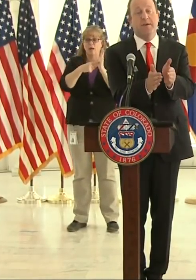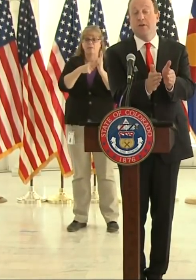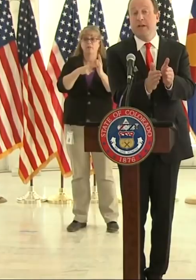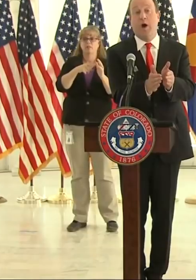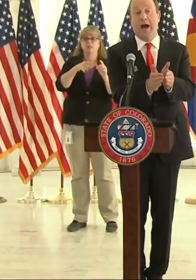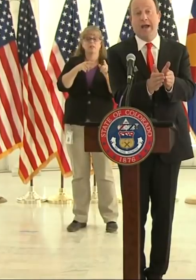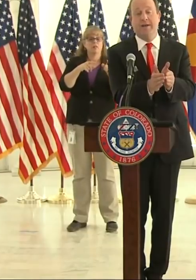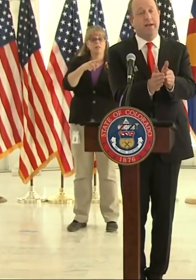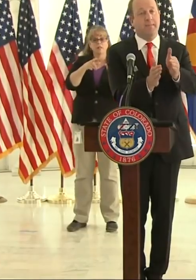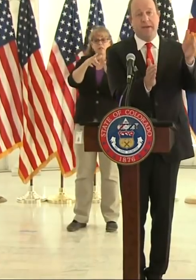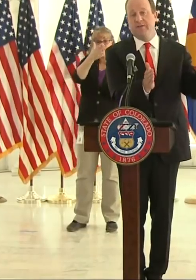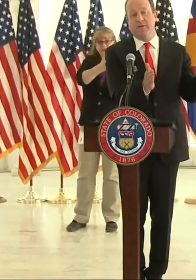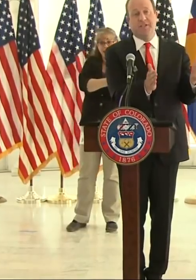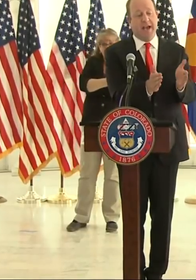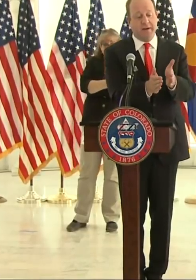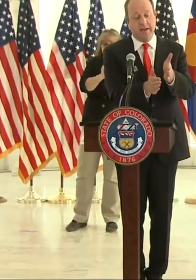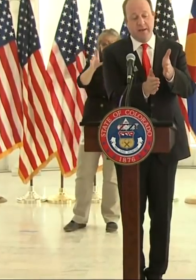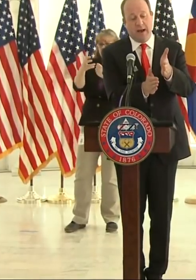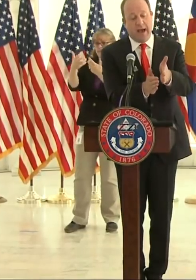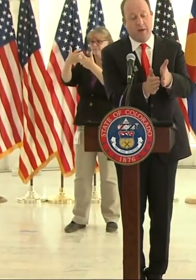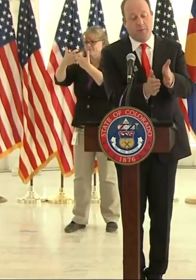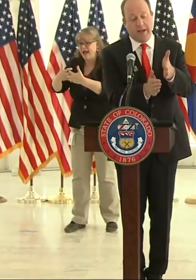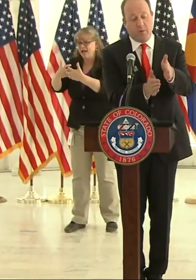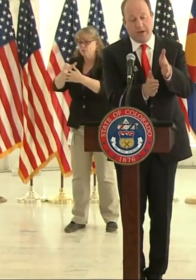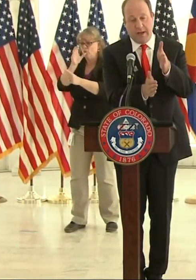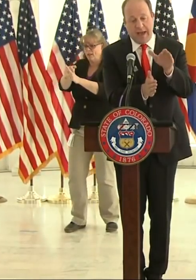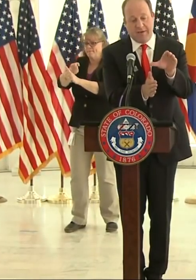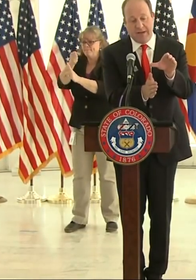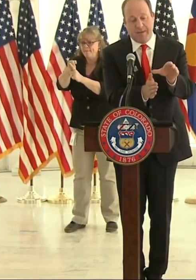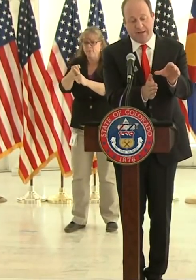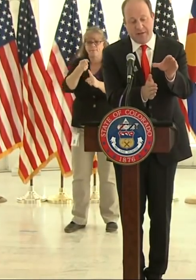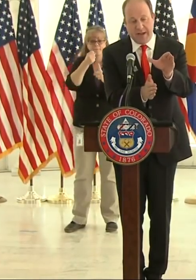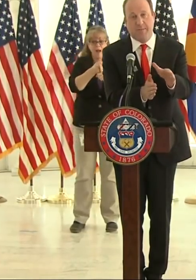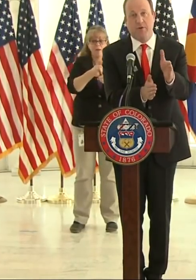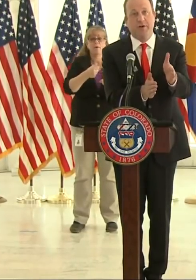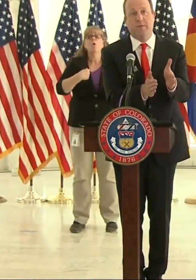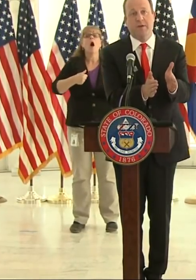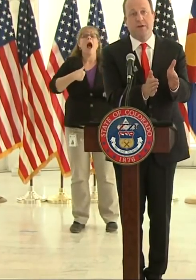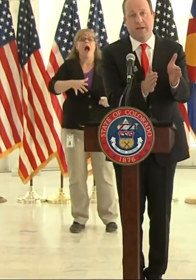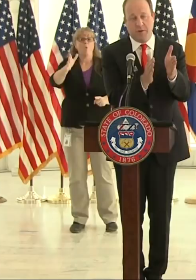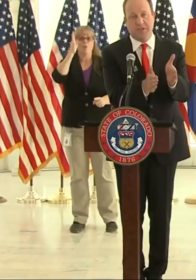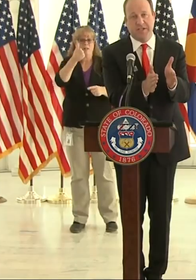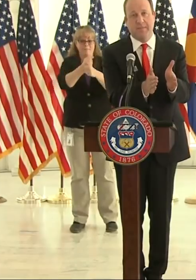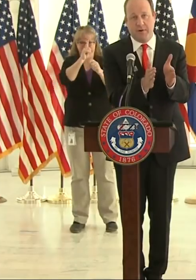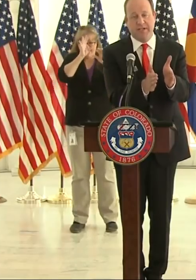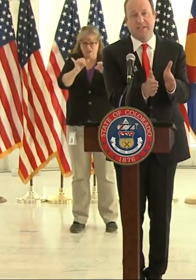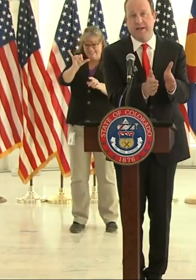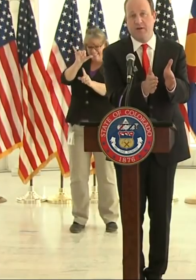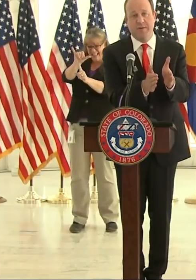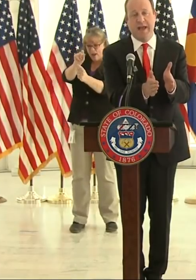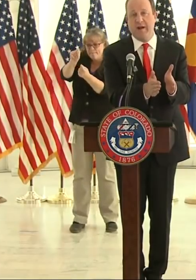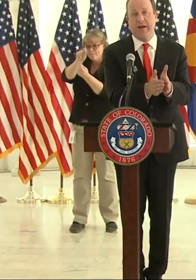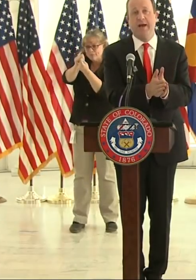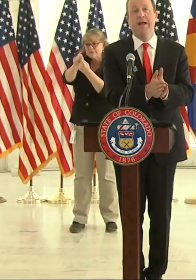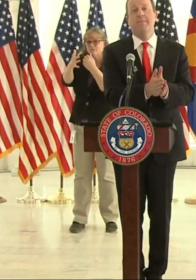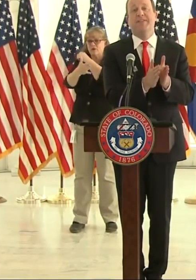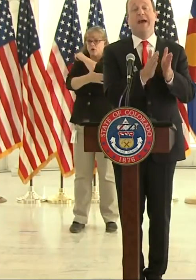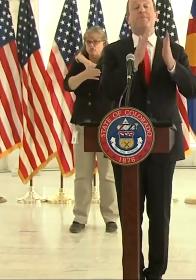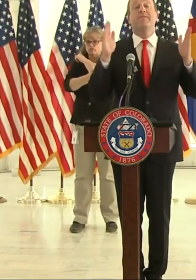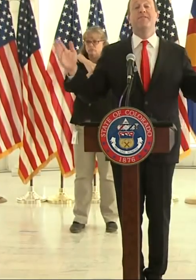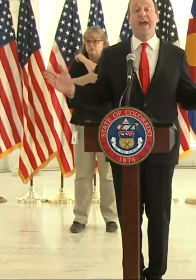There's a community-wide, in a big, diverse county, outbreak. We're going to have an impact on that neighborhood or community where there's a temporary stay-at-home in that